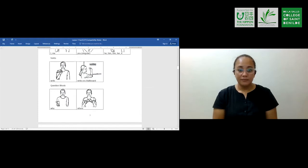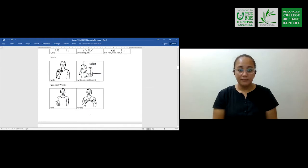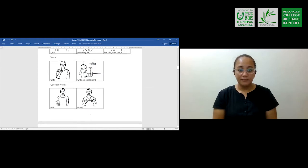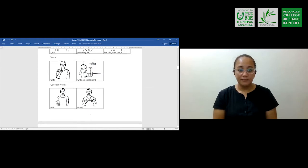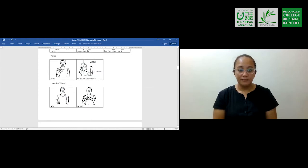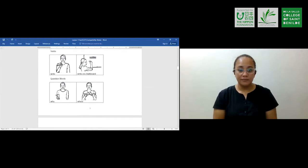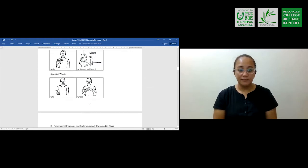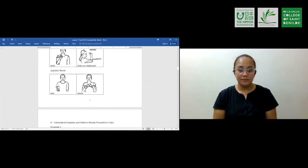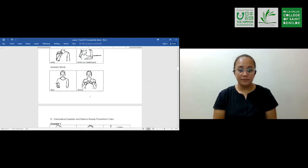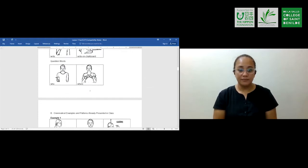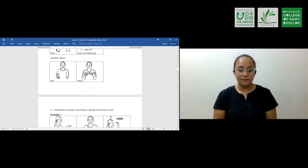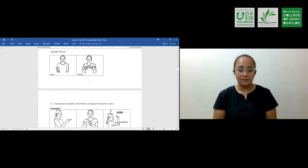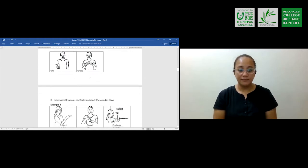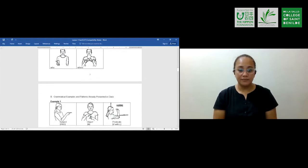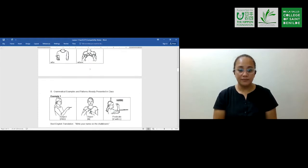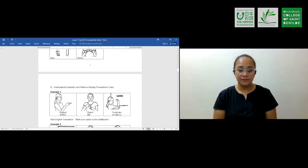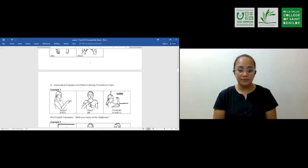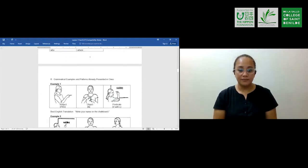Okay.